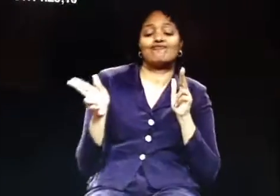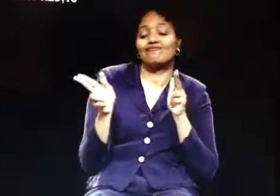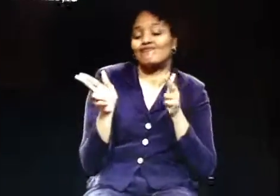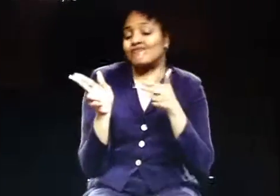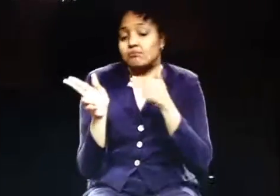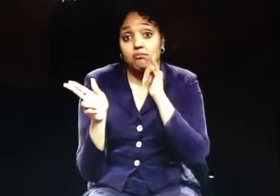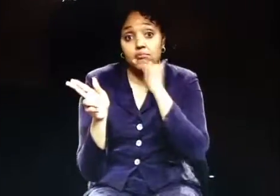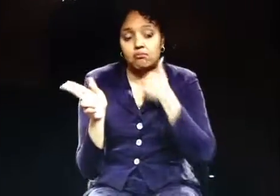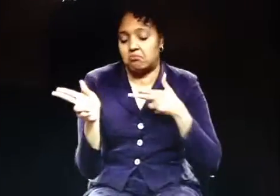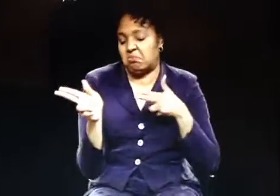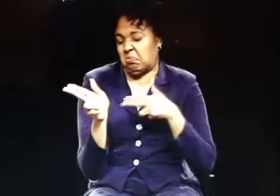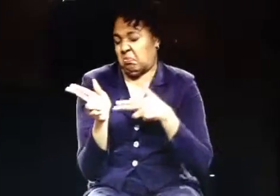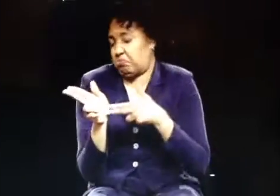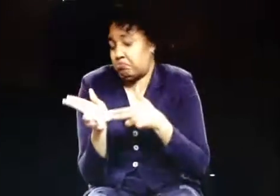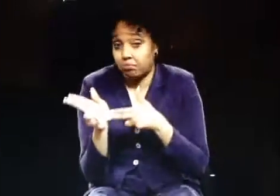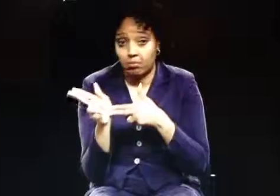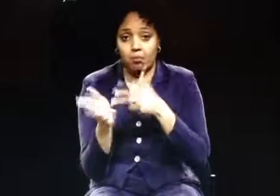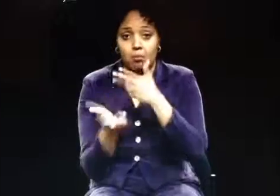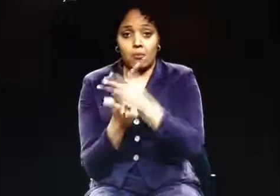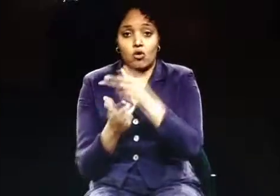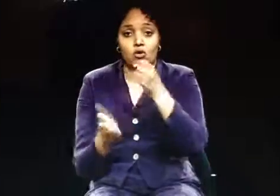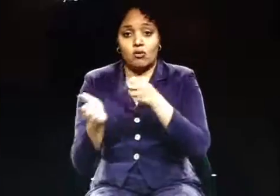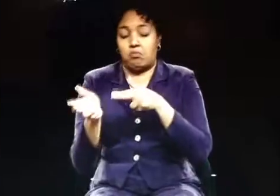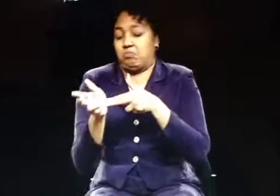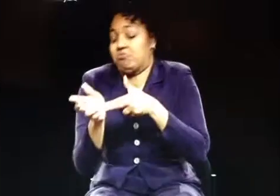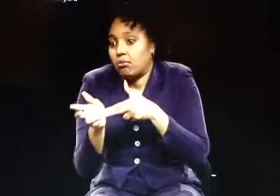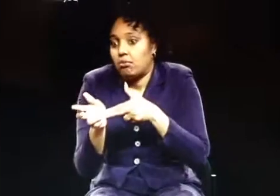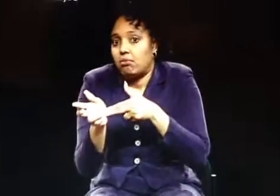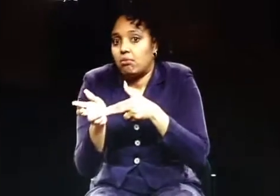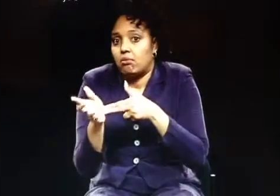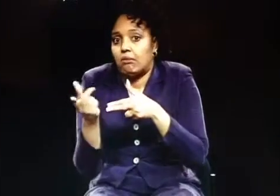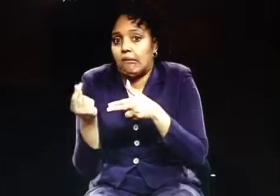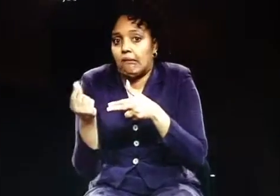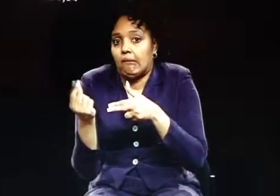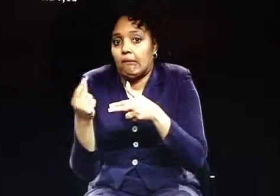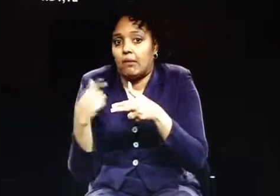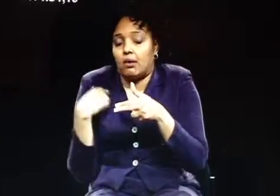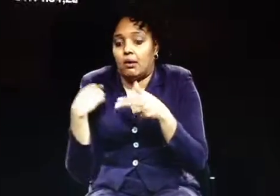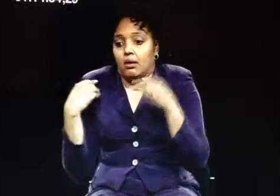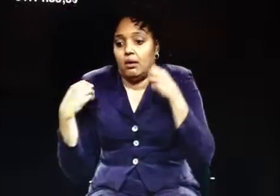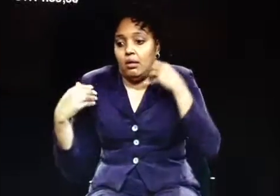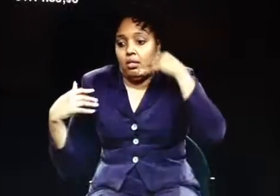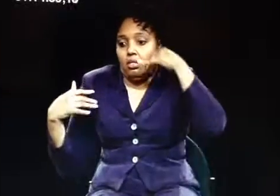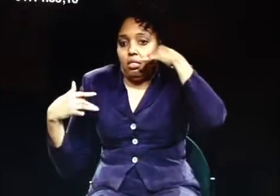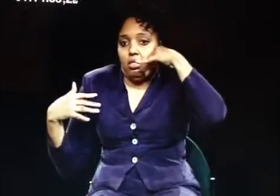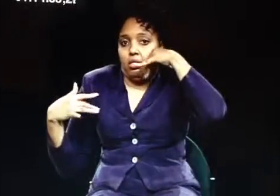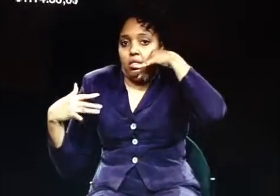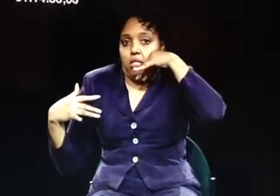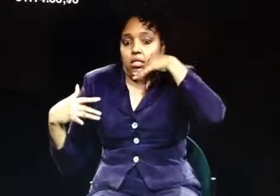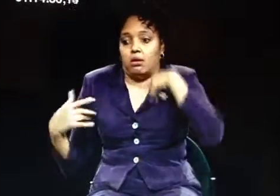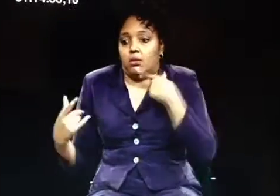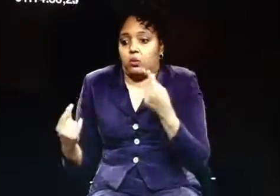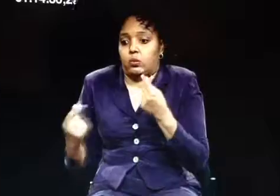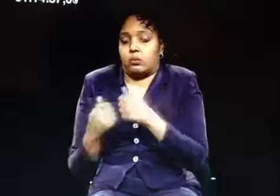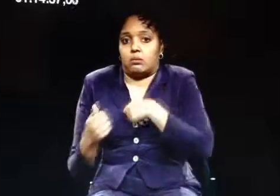and then I was right about to turn after the third light turned green, and what did I do? I hit a